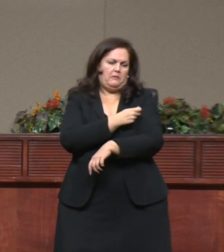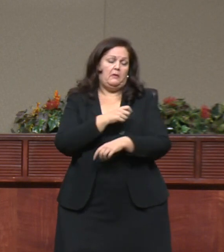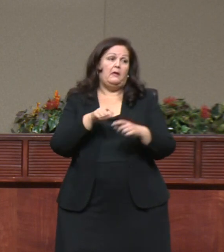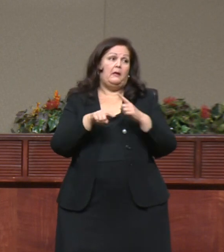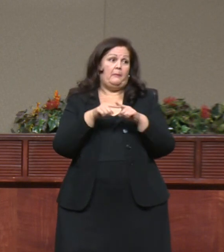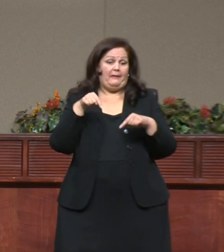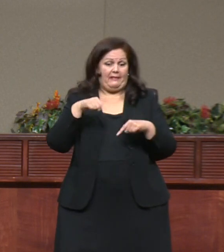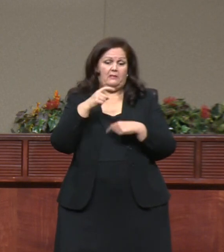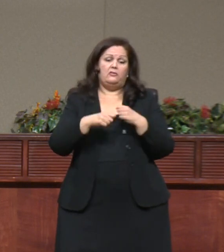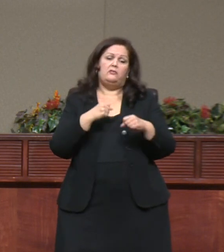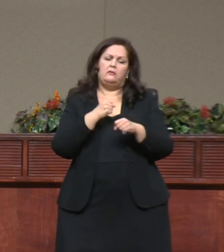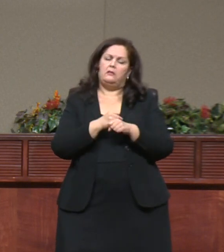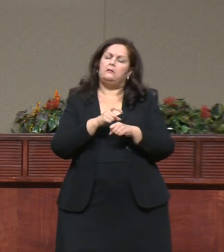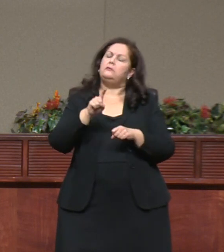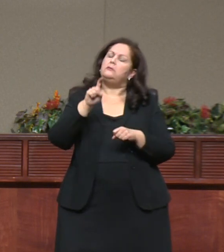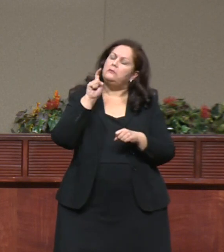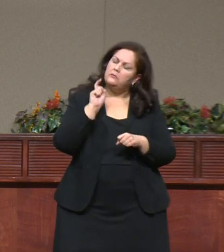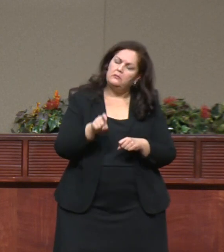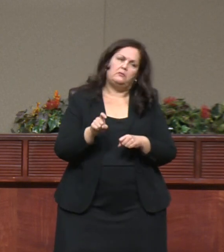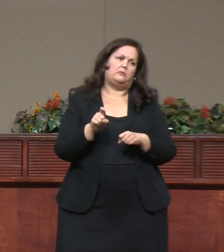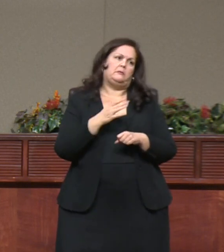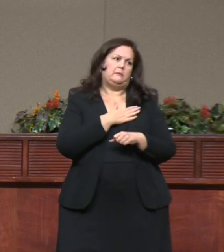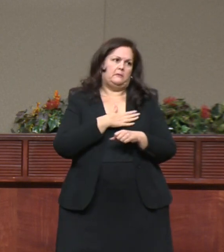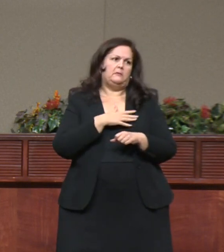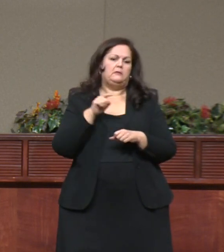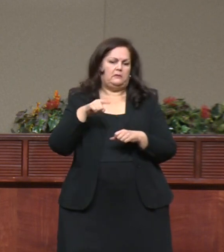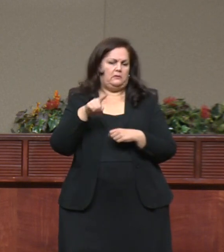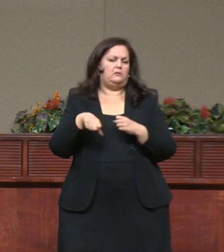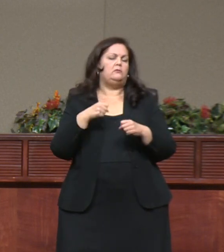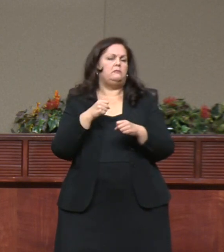get vaccinated for the flu, this is the year.